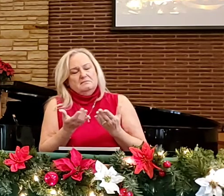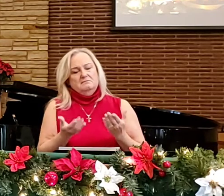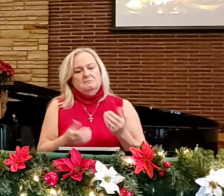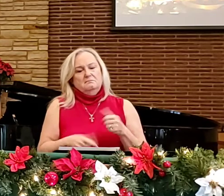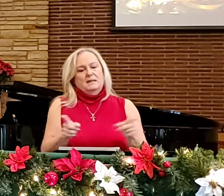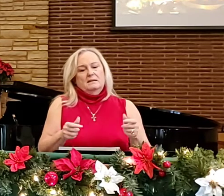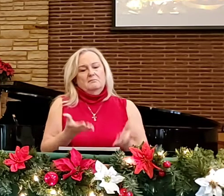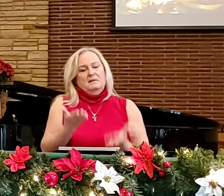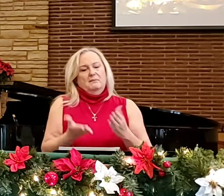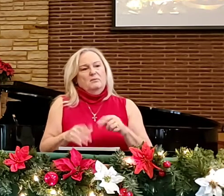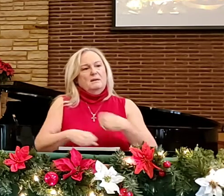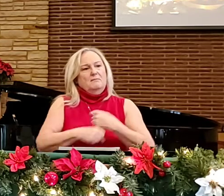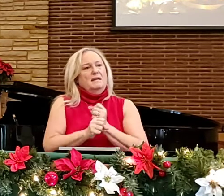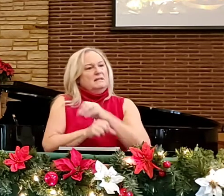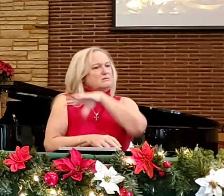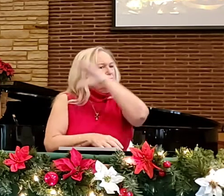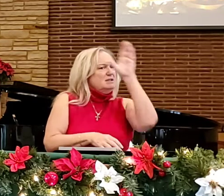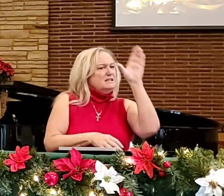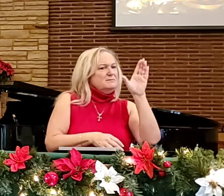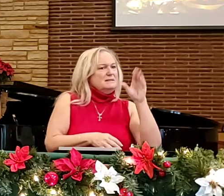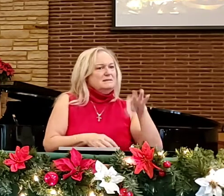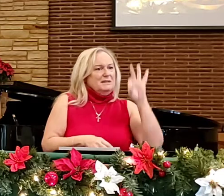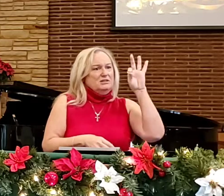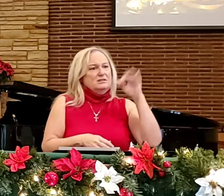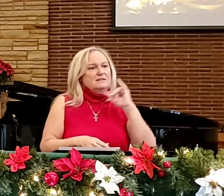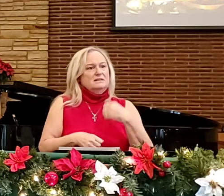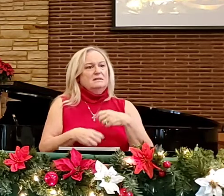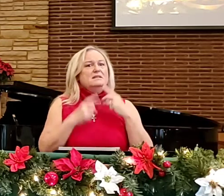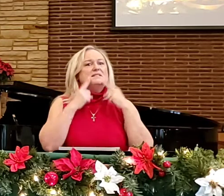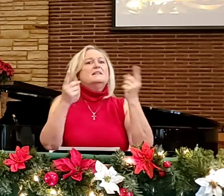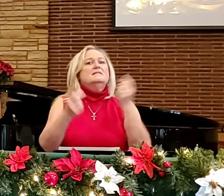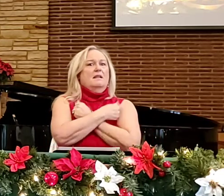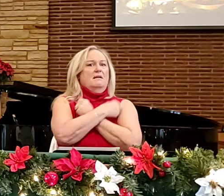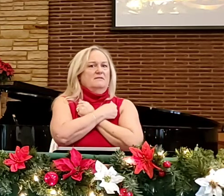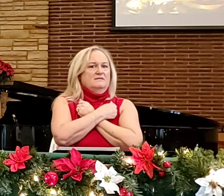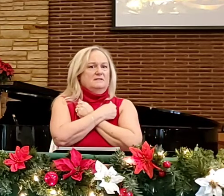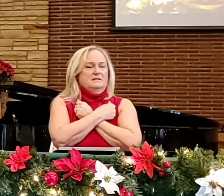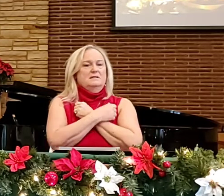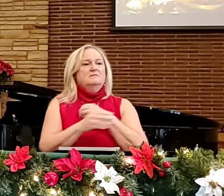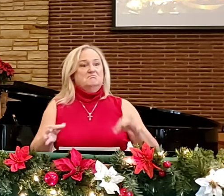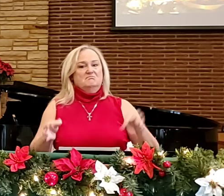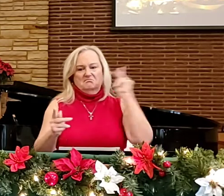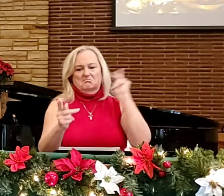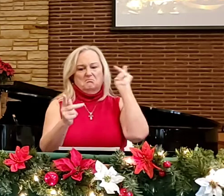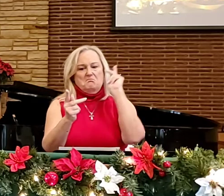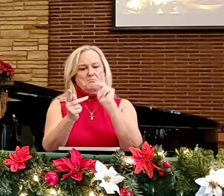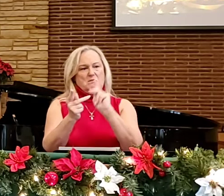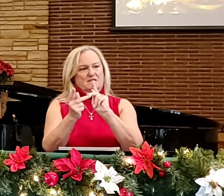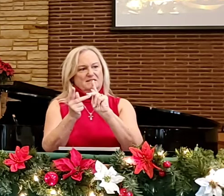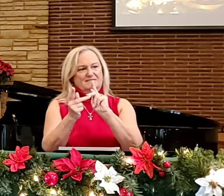But maybe what makes Christmas unique is it proclaims a love that is perfect.